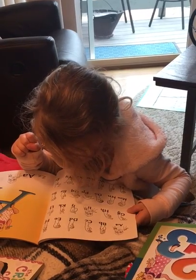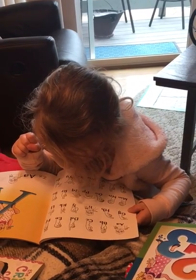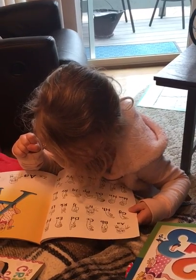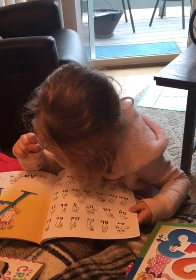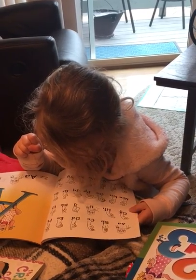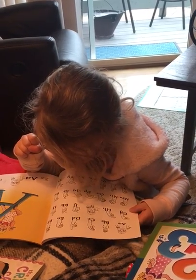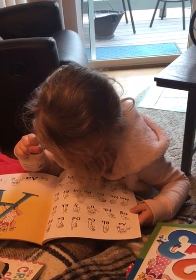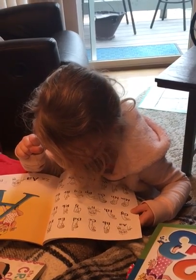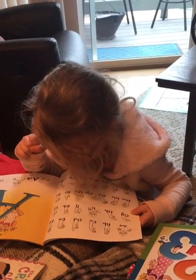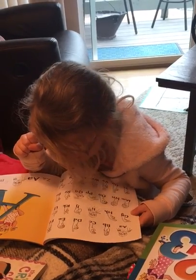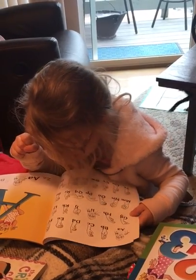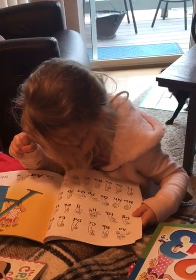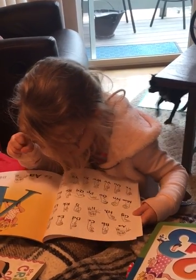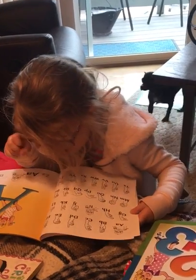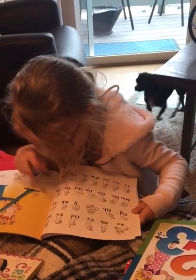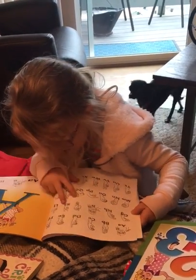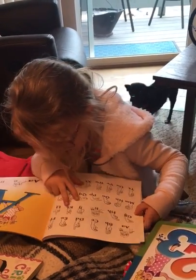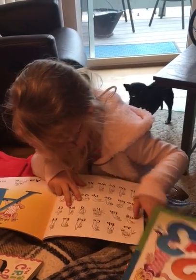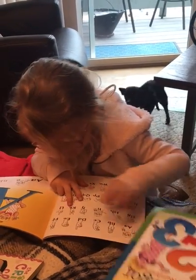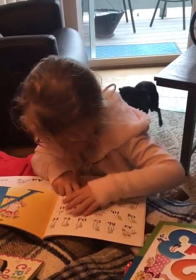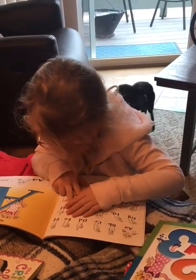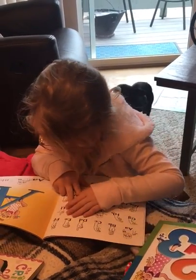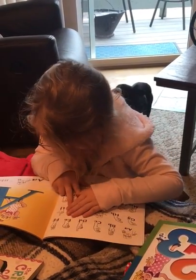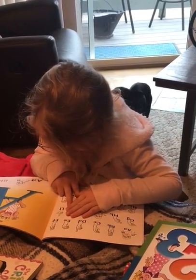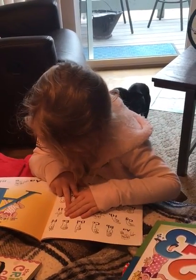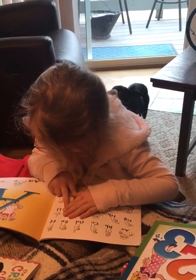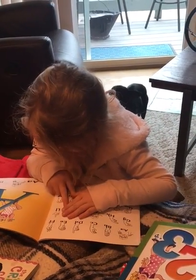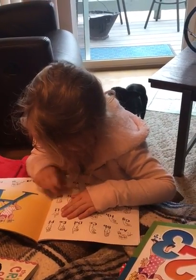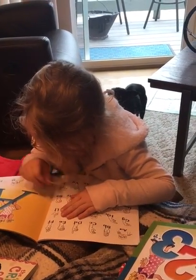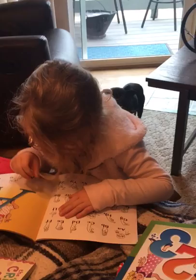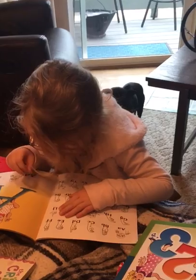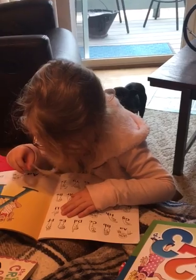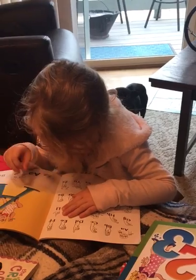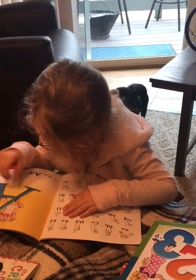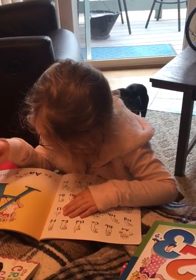F,